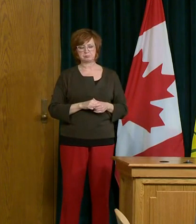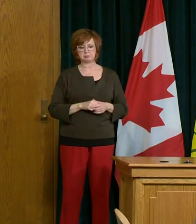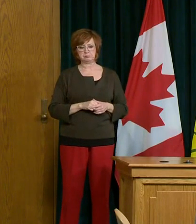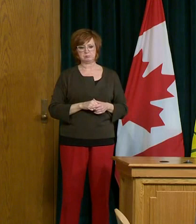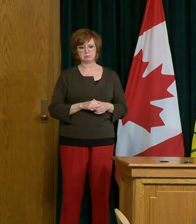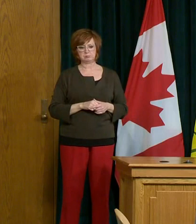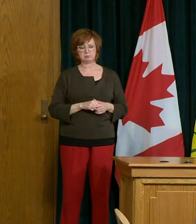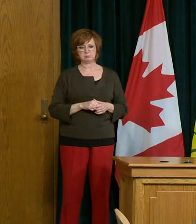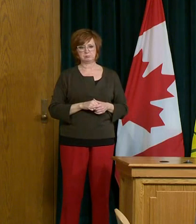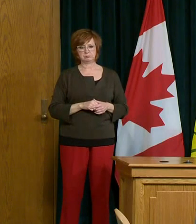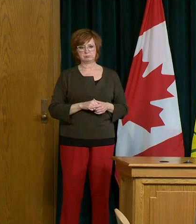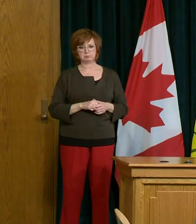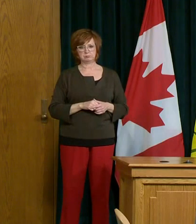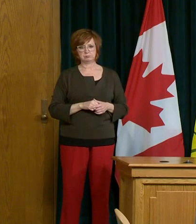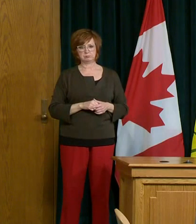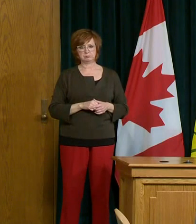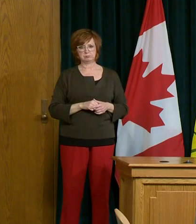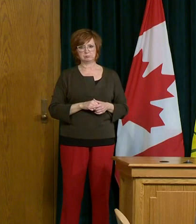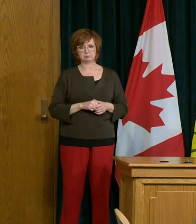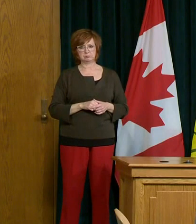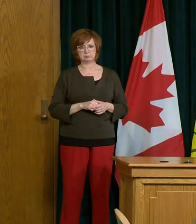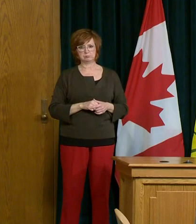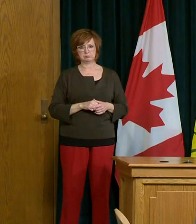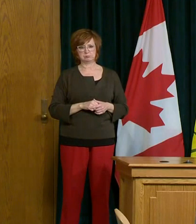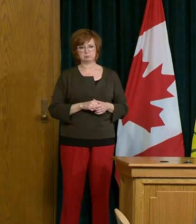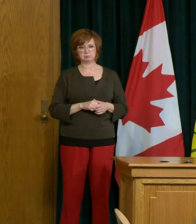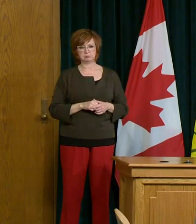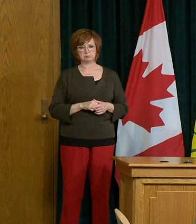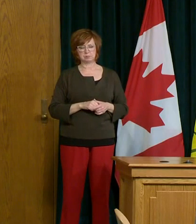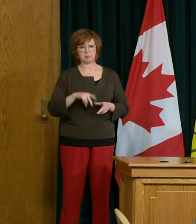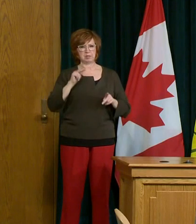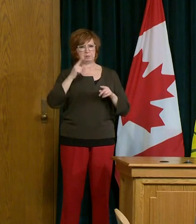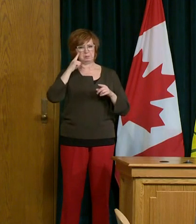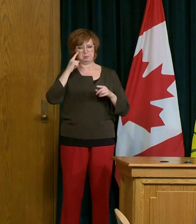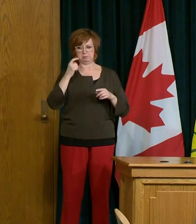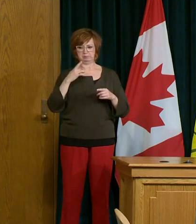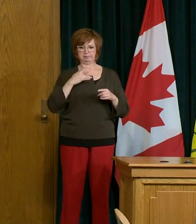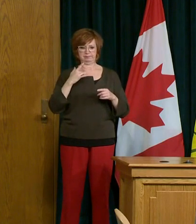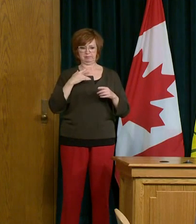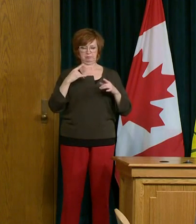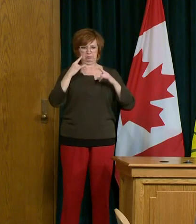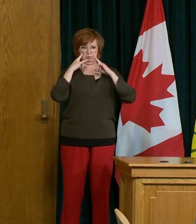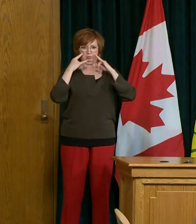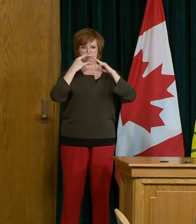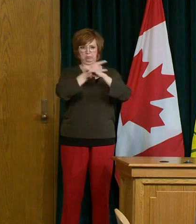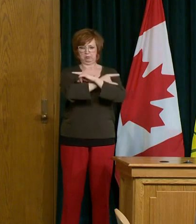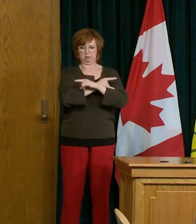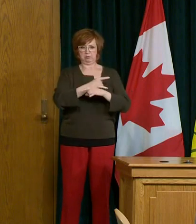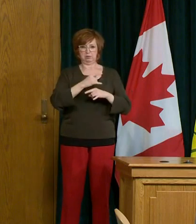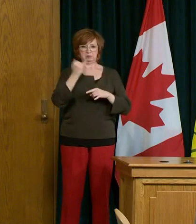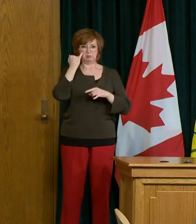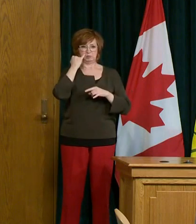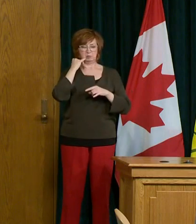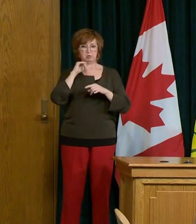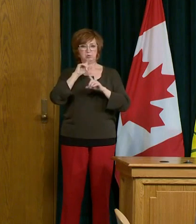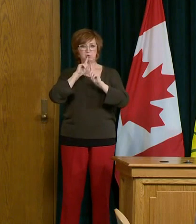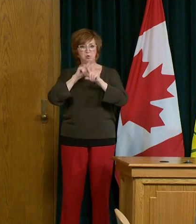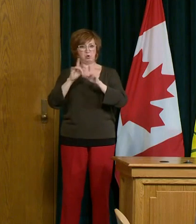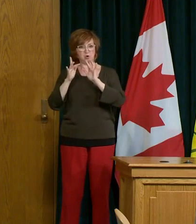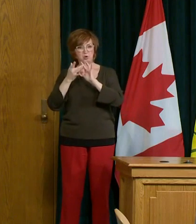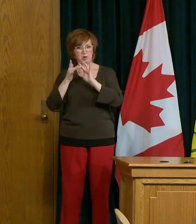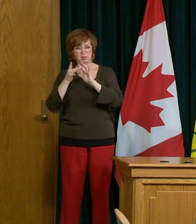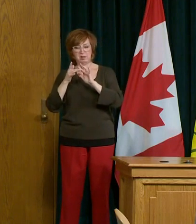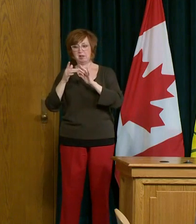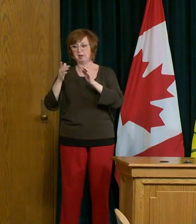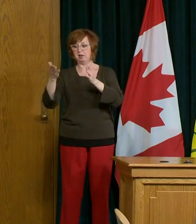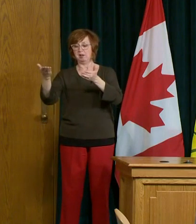of while you can return through mail order, but why not in a business. I think we really need to change how we engage in retail